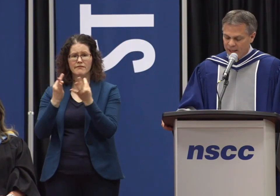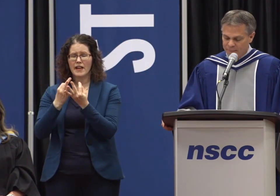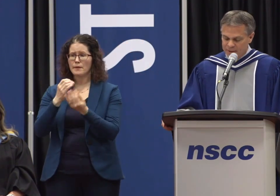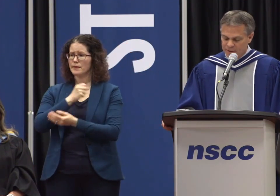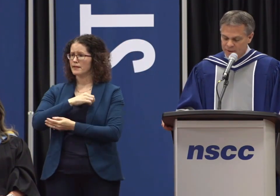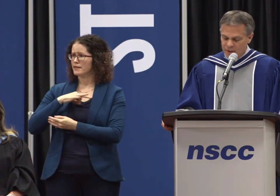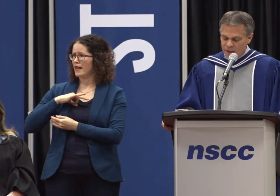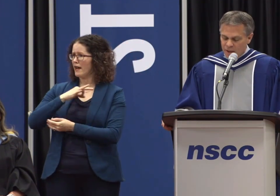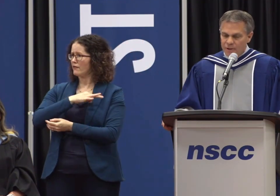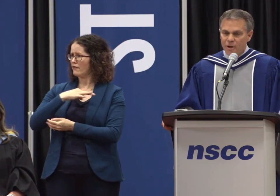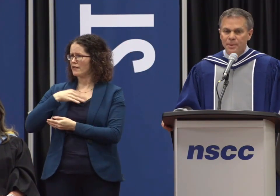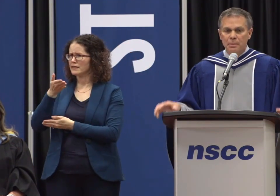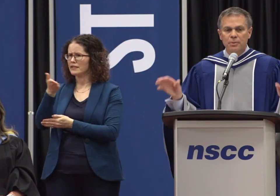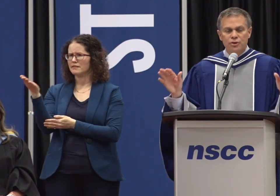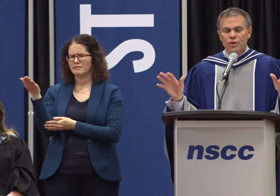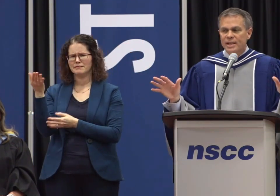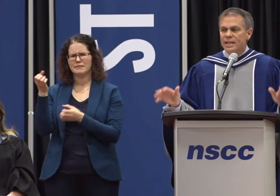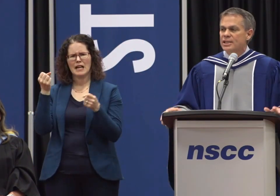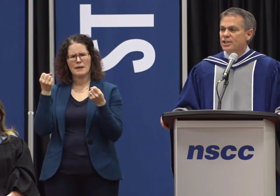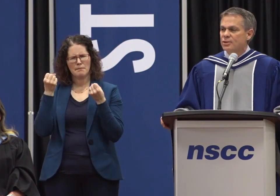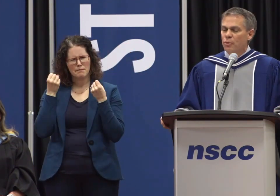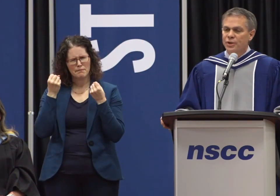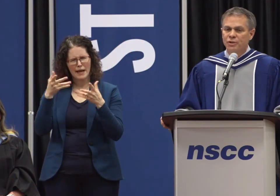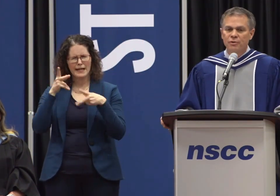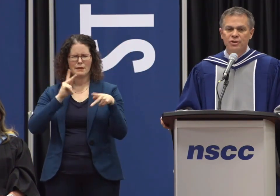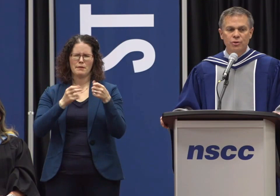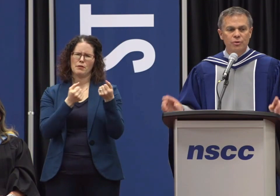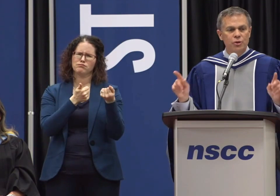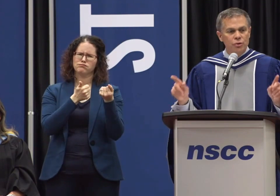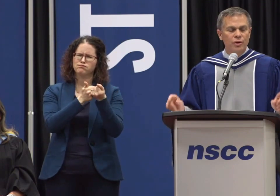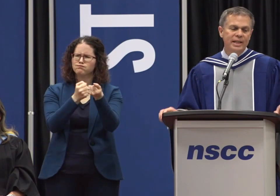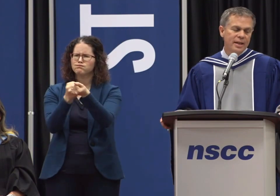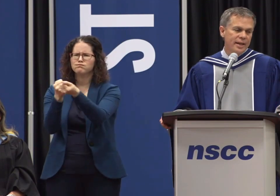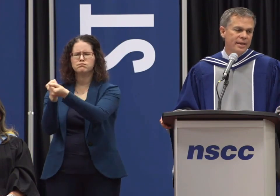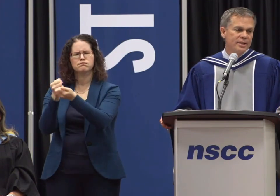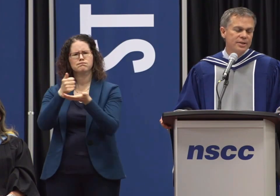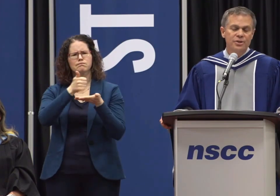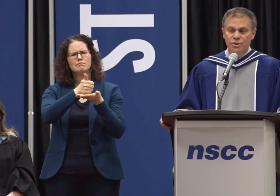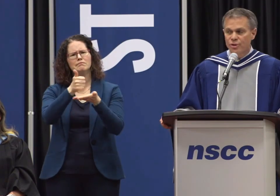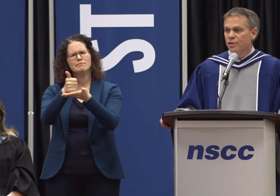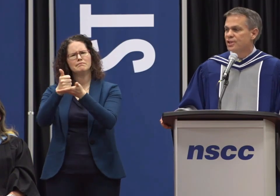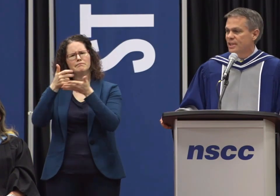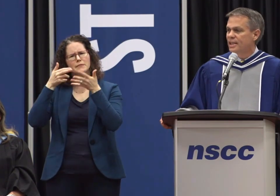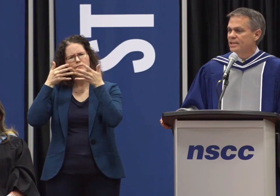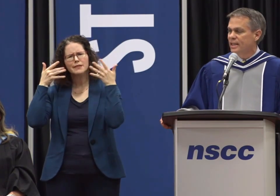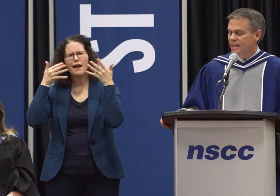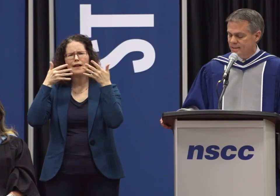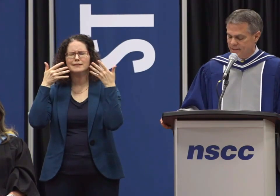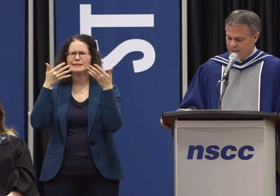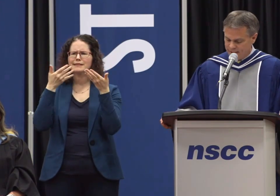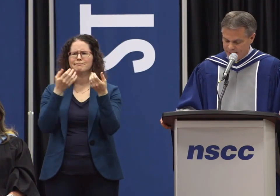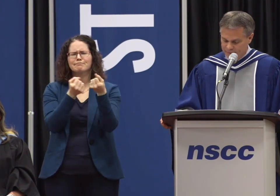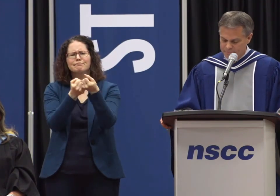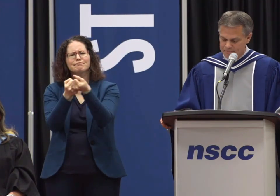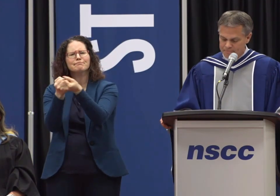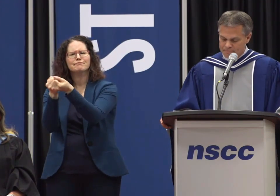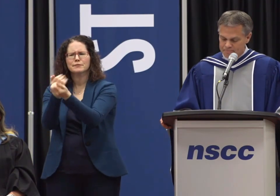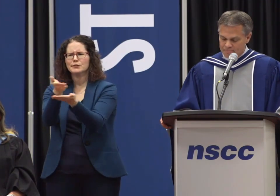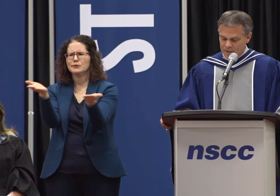Pictou campus, there are people joining us this morning who've shown you great kindness during your studies at